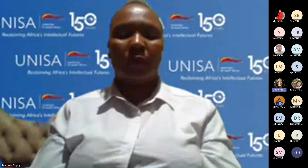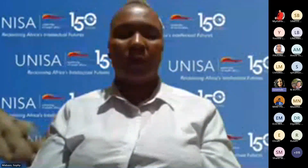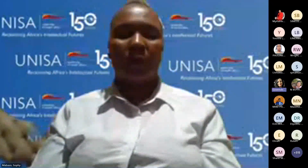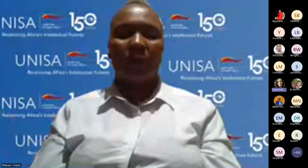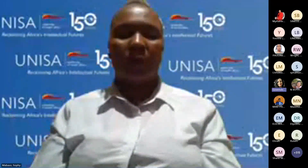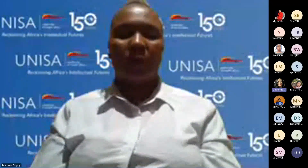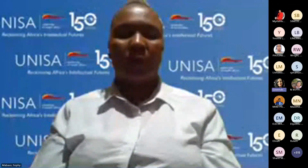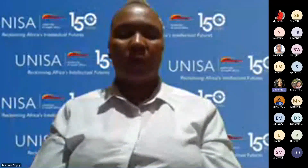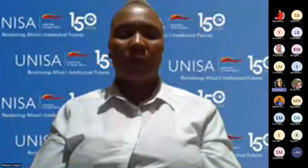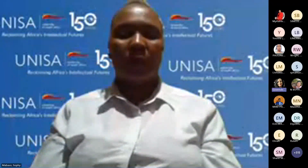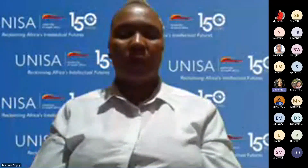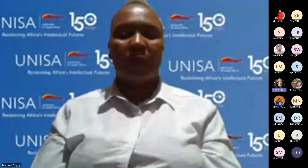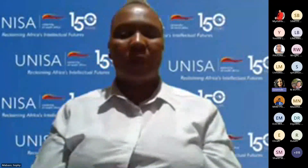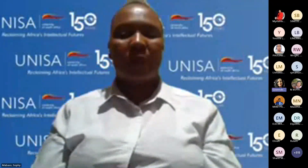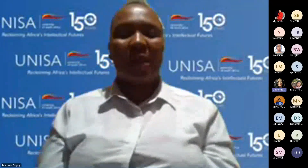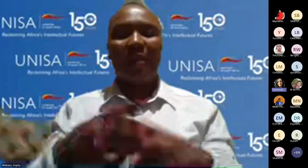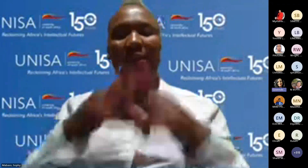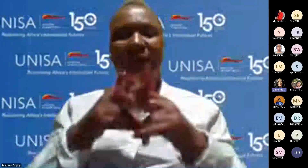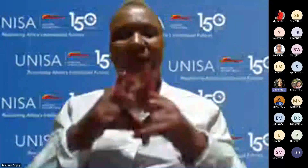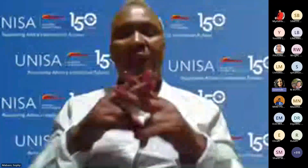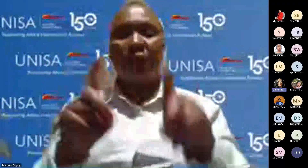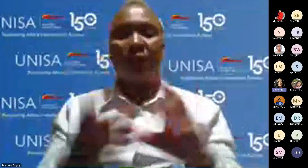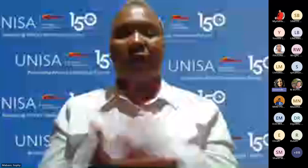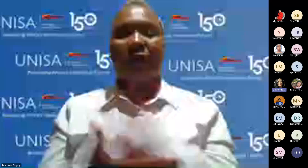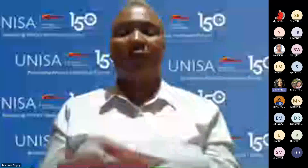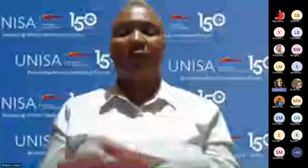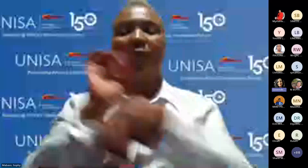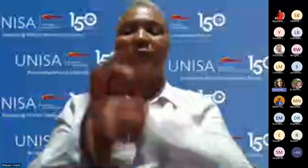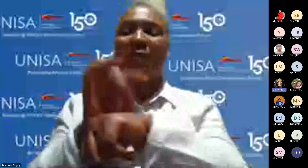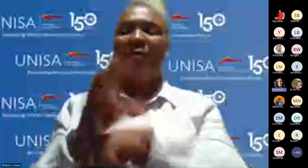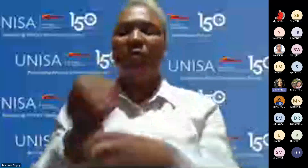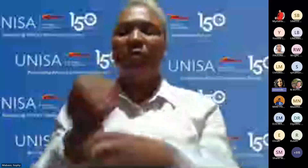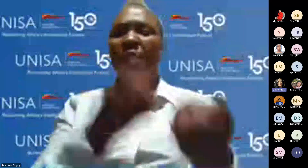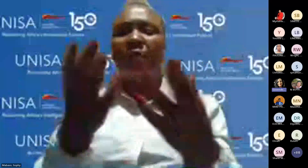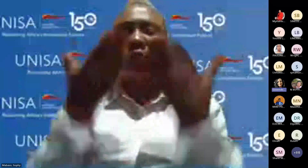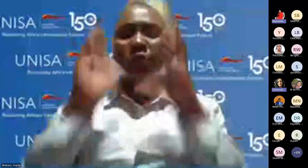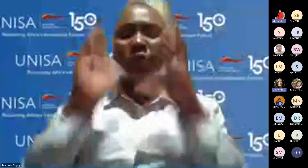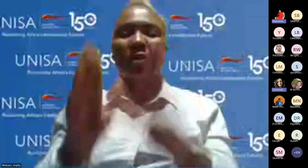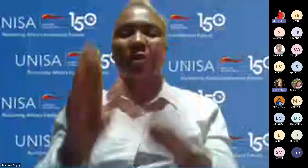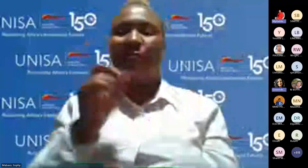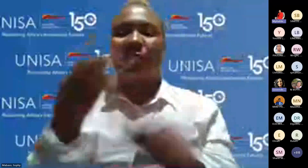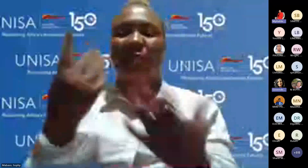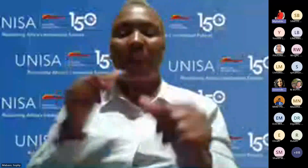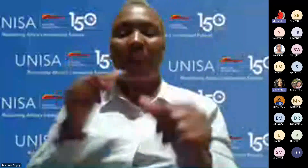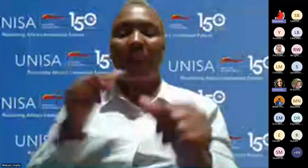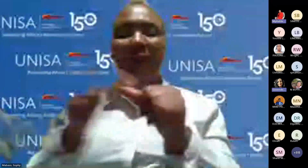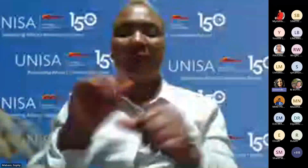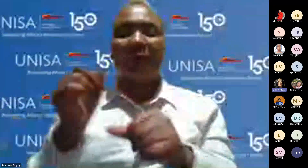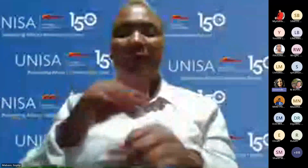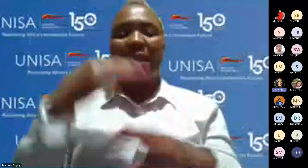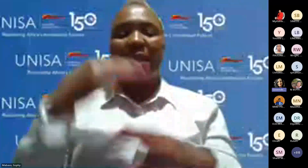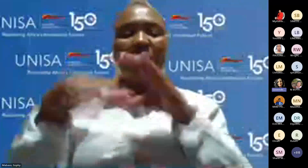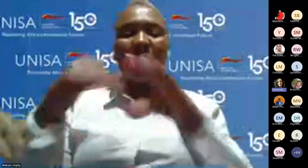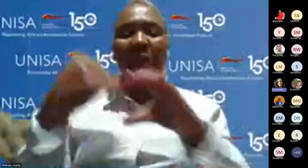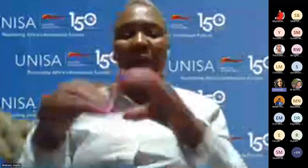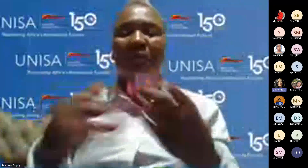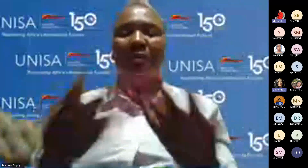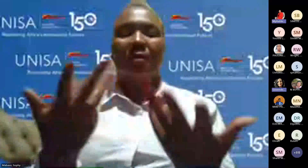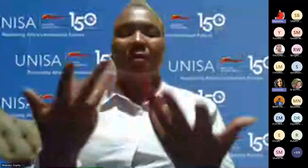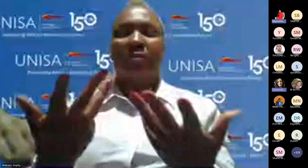That's a difficult question. What advice can we give? Look, colleagues, the best is you send emails,